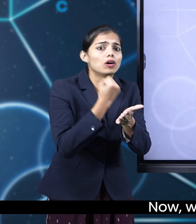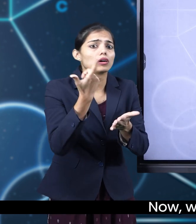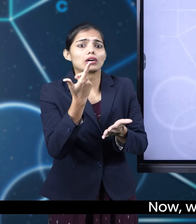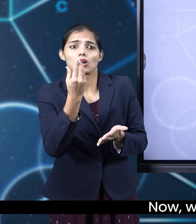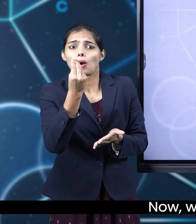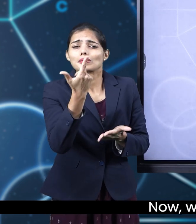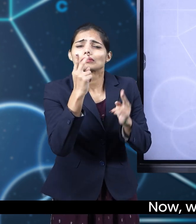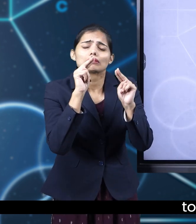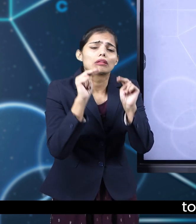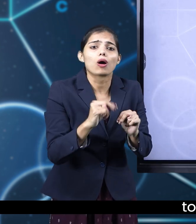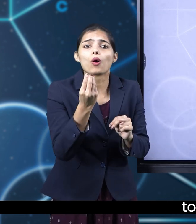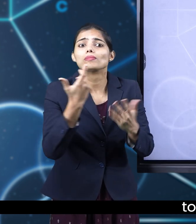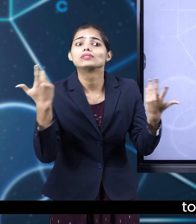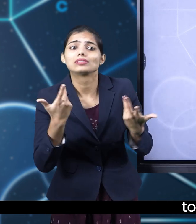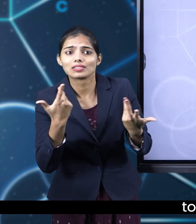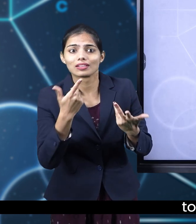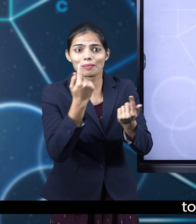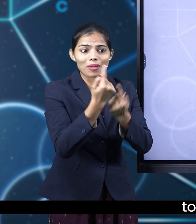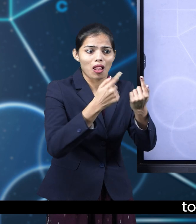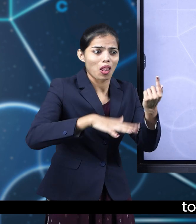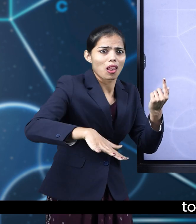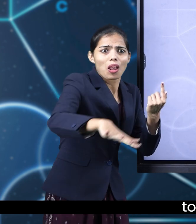cost required to convert the field into lawn.